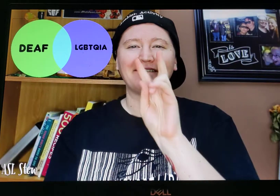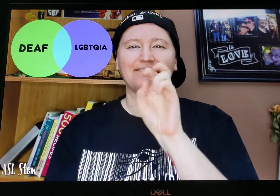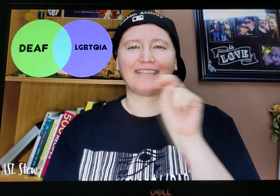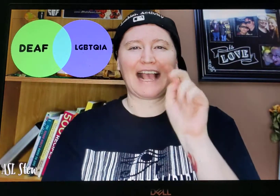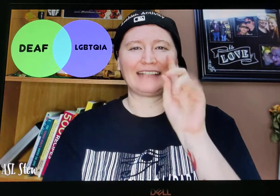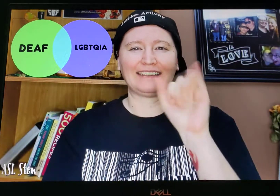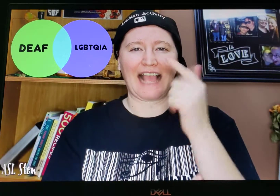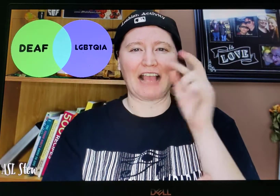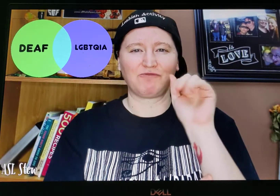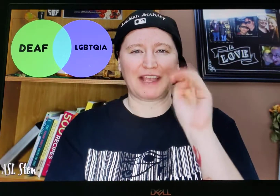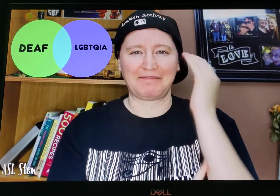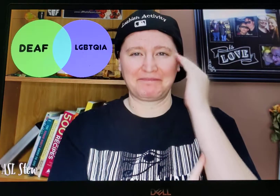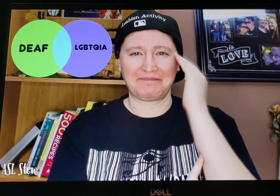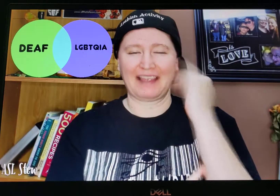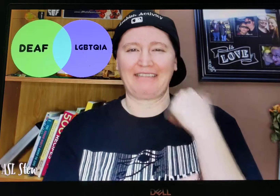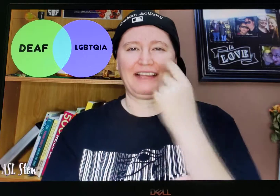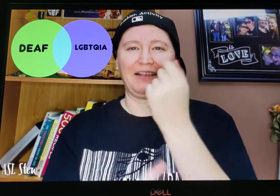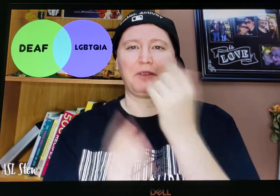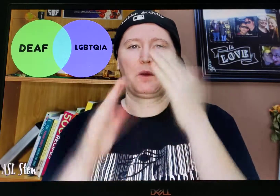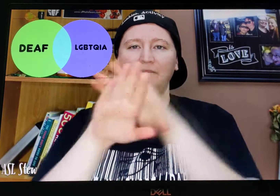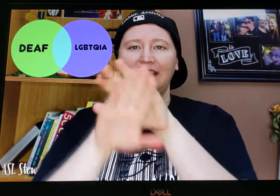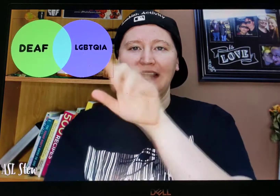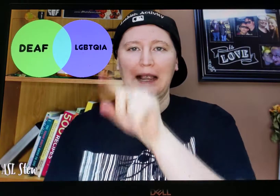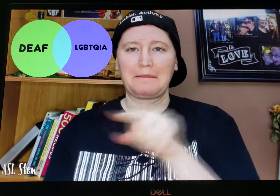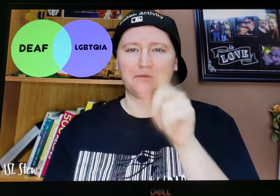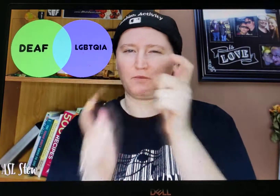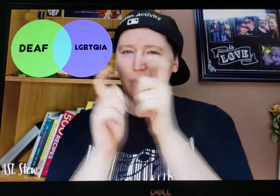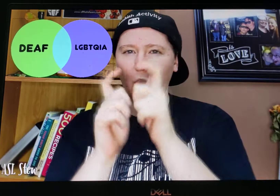LGBTQIA combine like a Venn diagram.